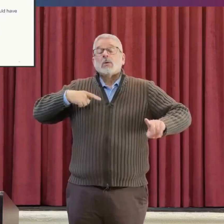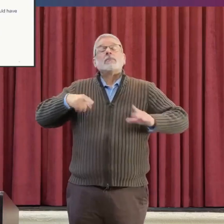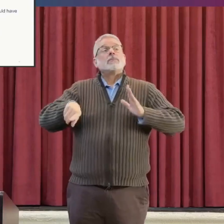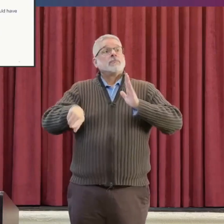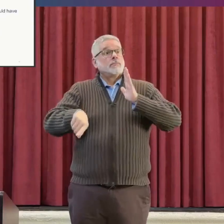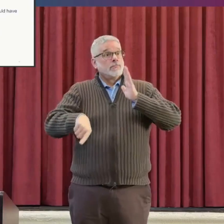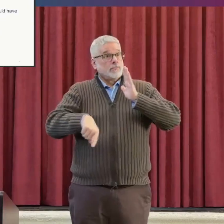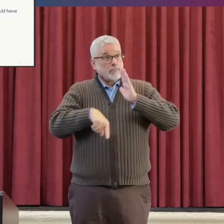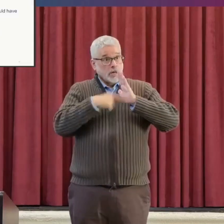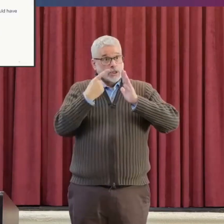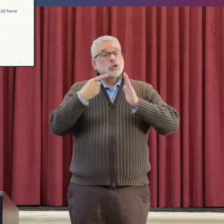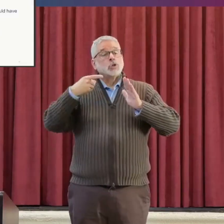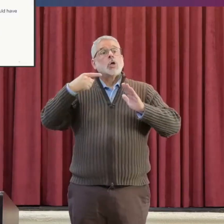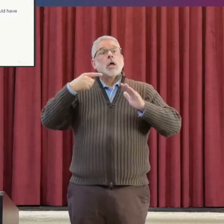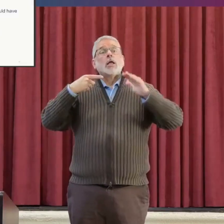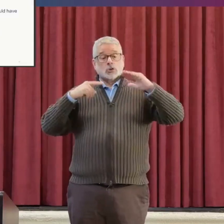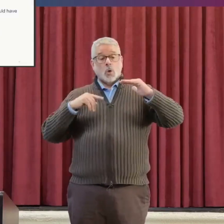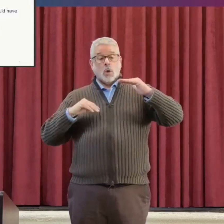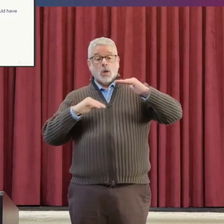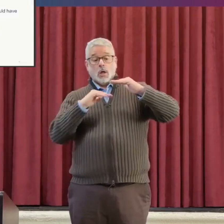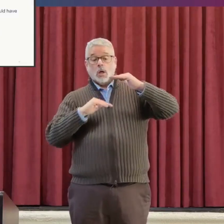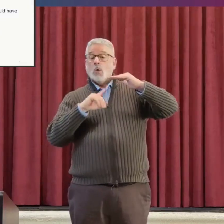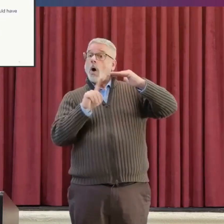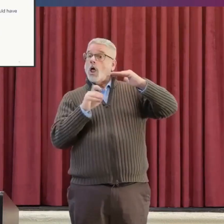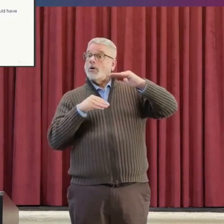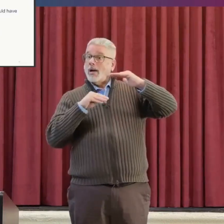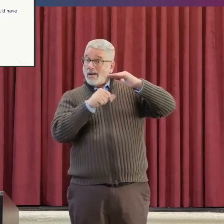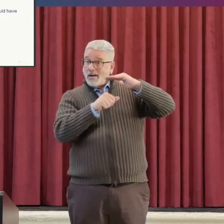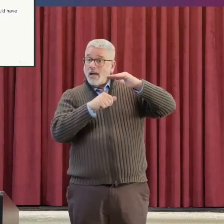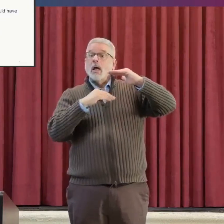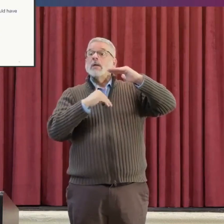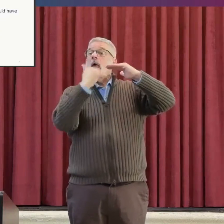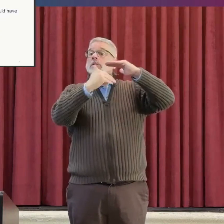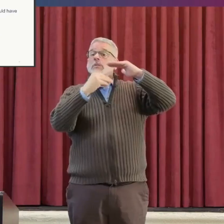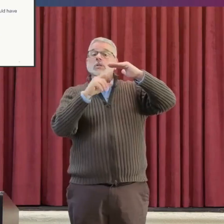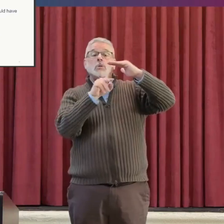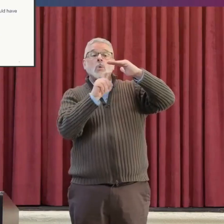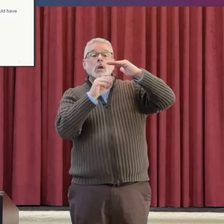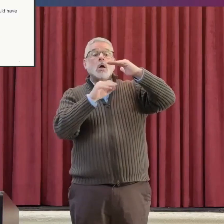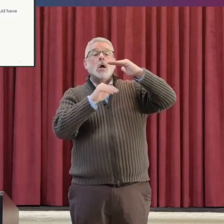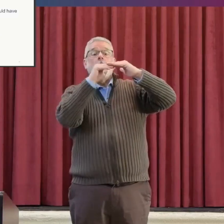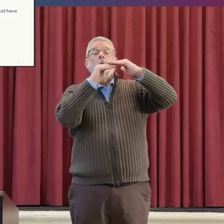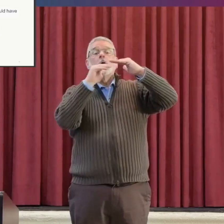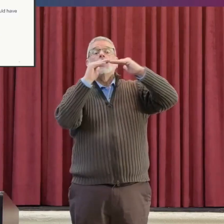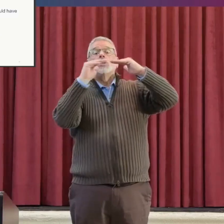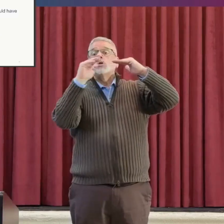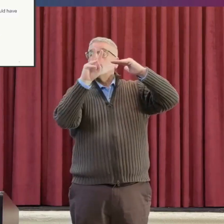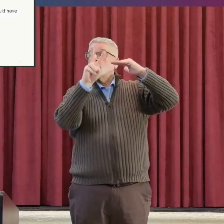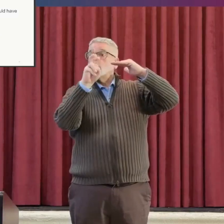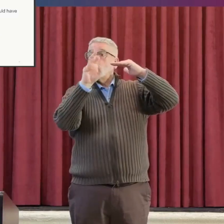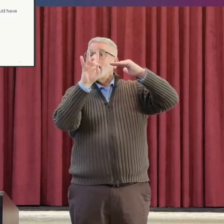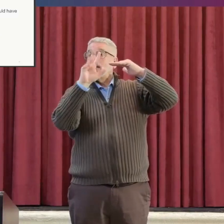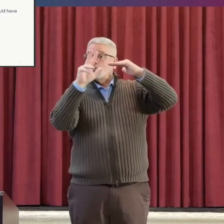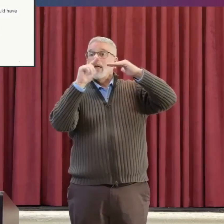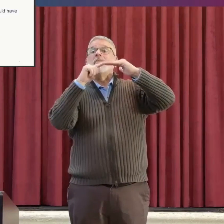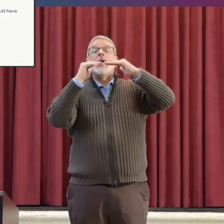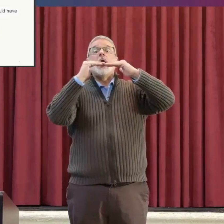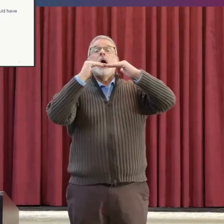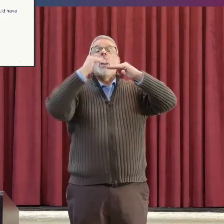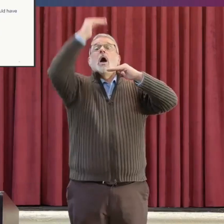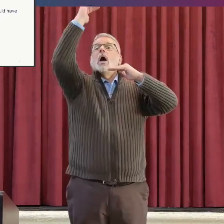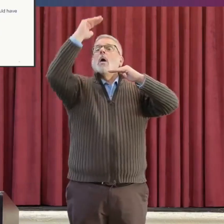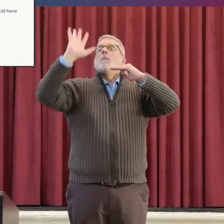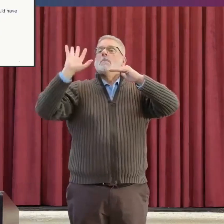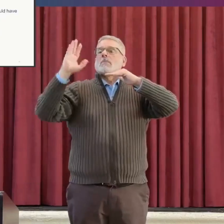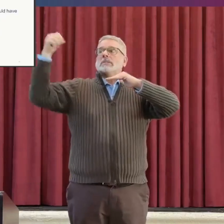Once you pay $283 out of pocket, then Medicare starts covering